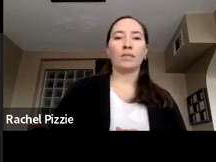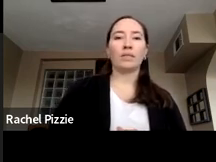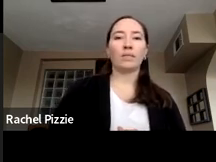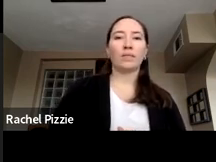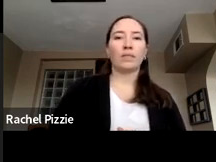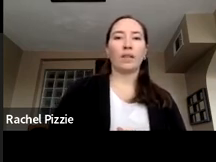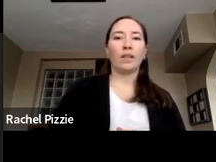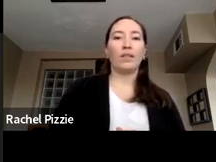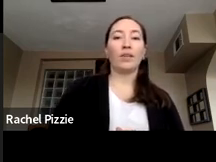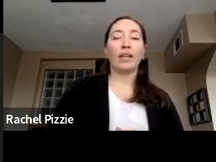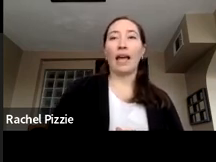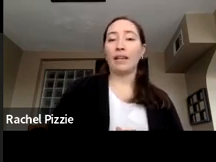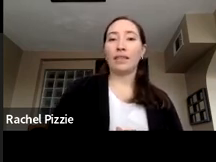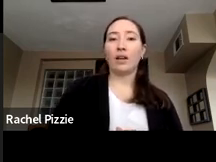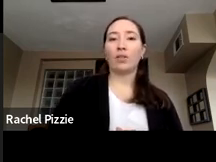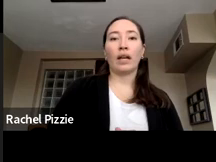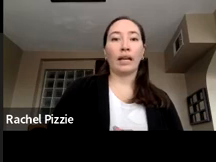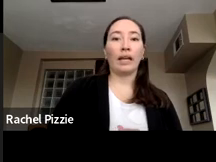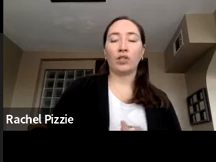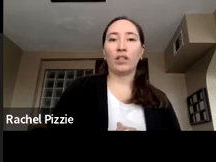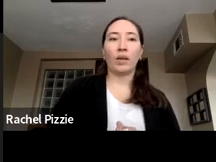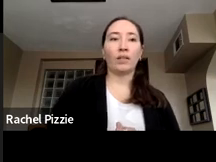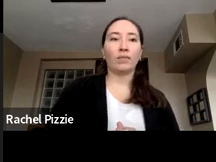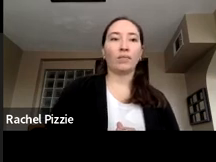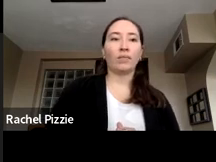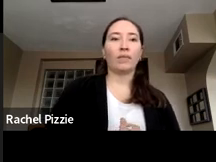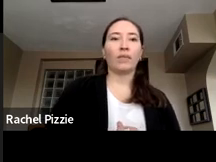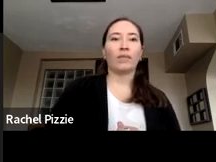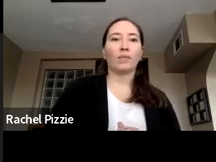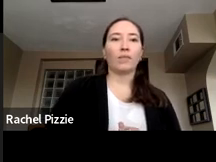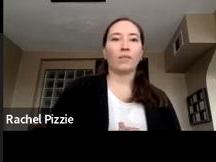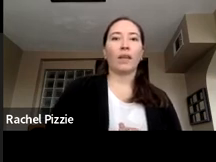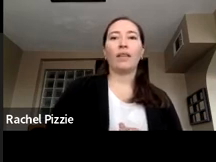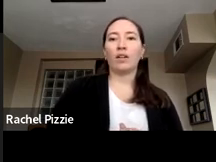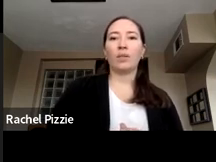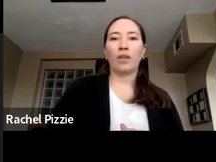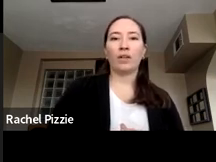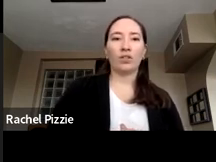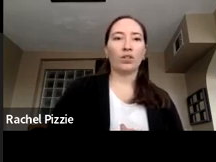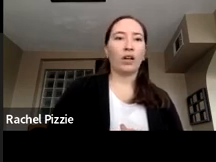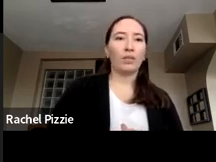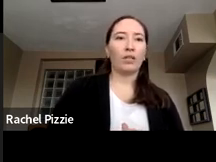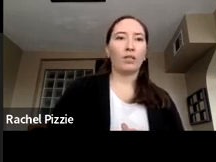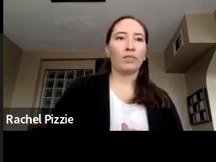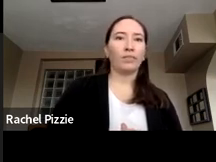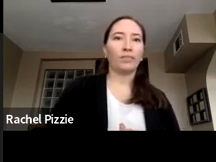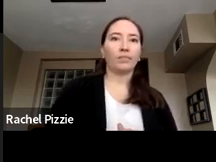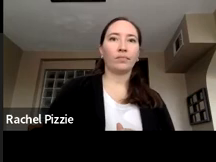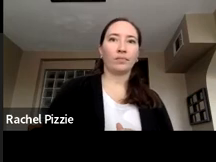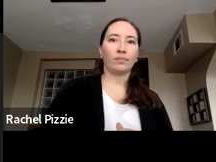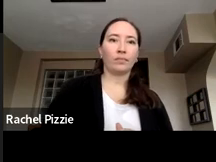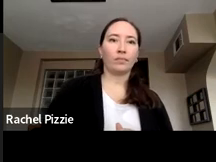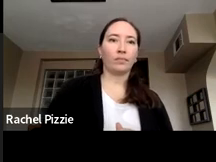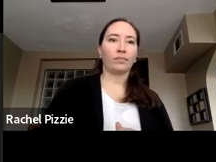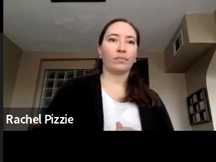text. You can edit the underlying HTML. And there are some other additional options.